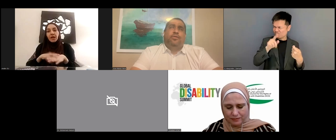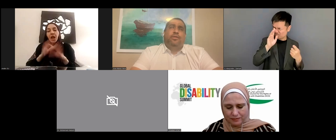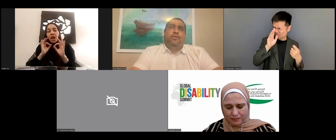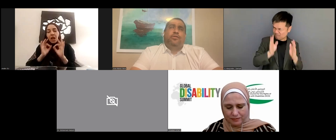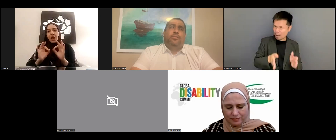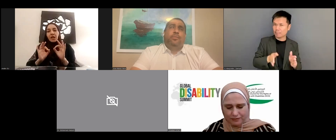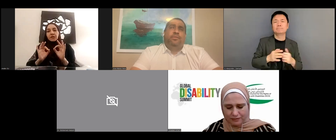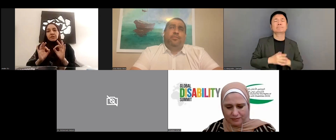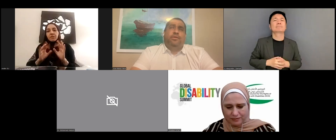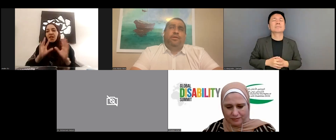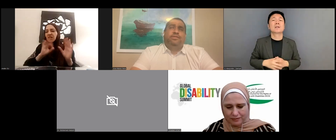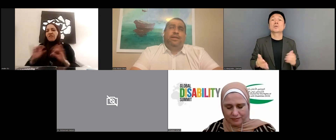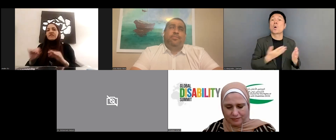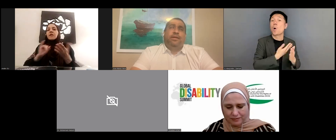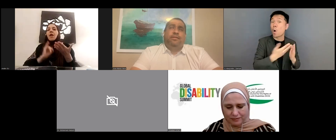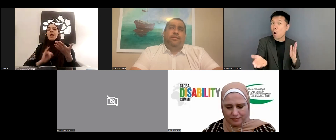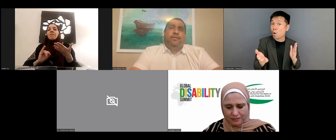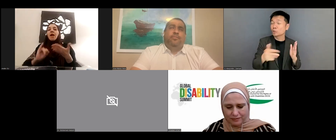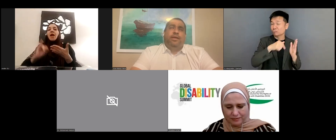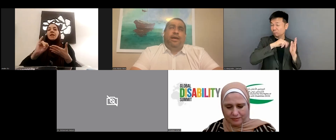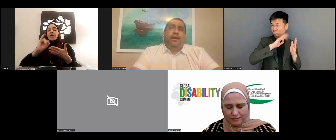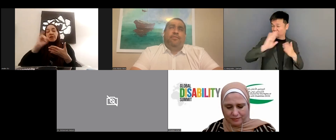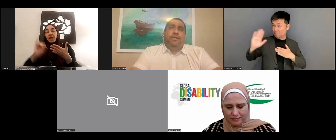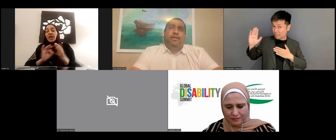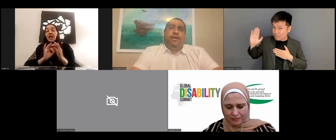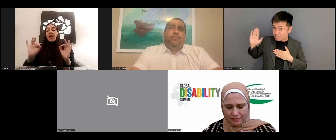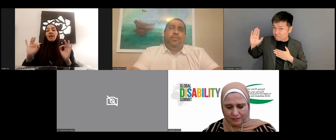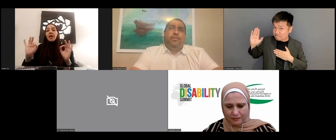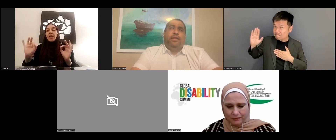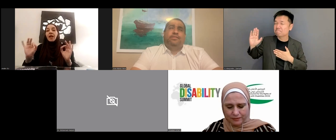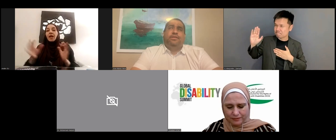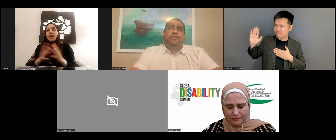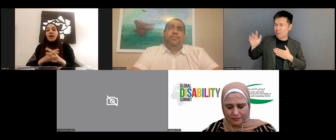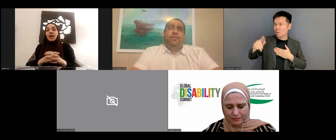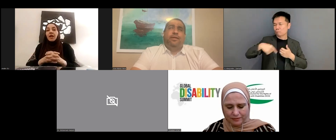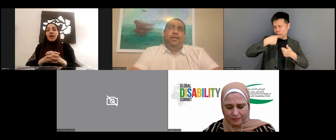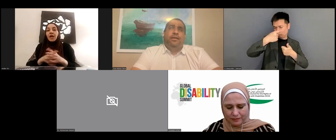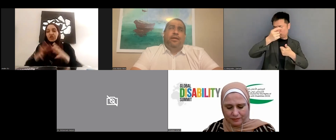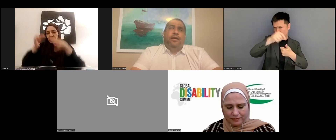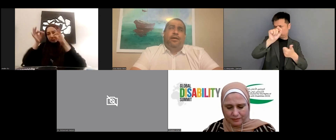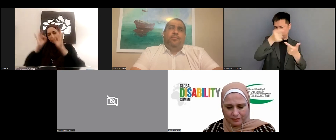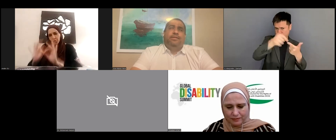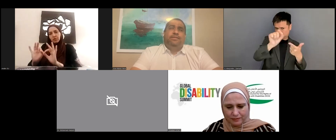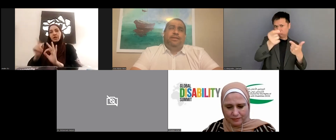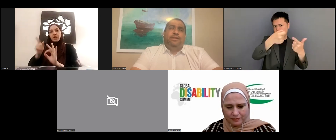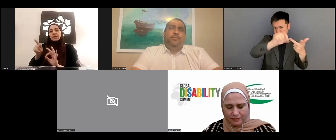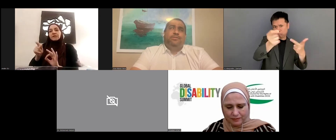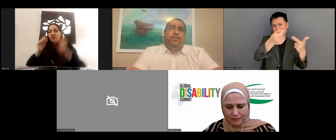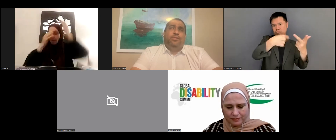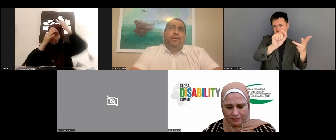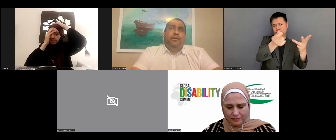that all the commitments that we are going to celebrate, we have in April next year in Berlin, are